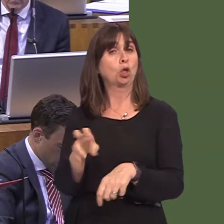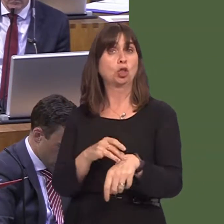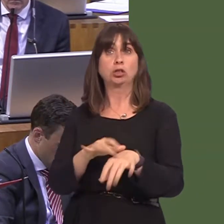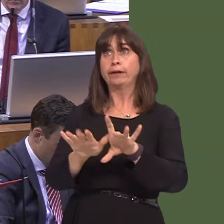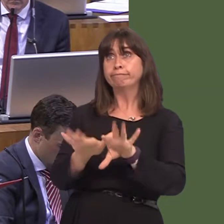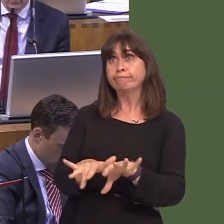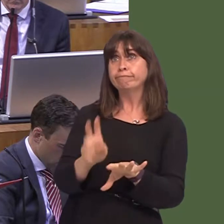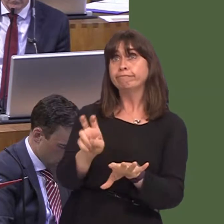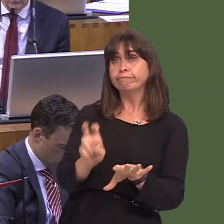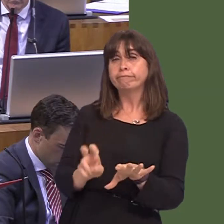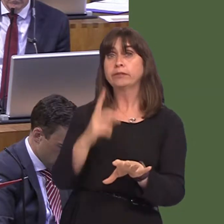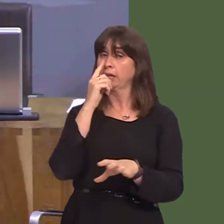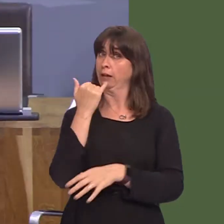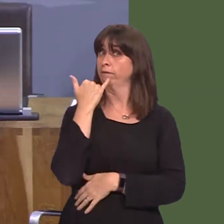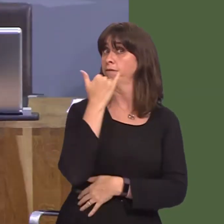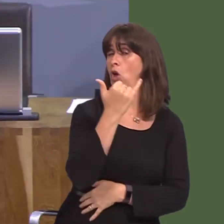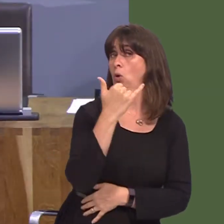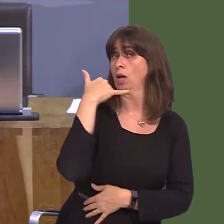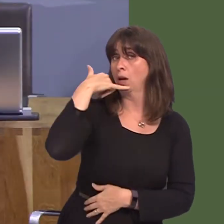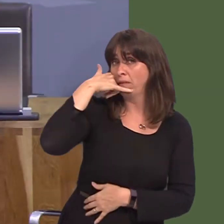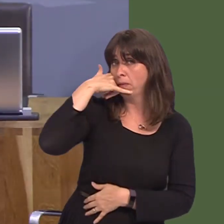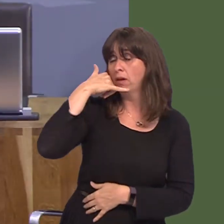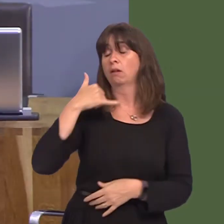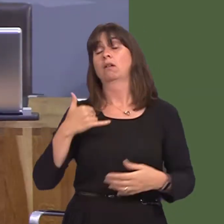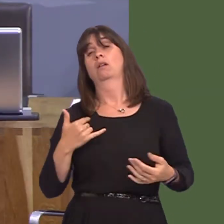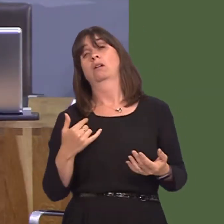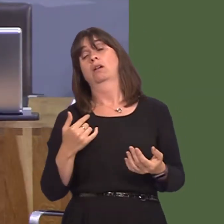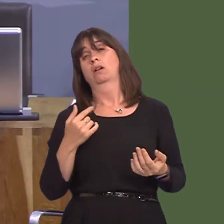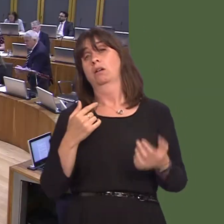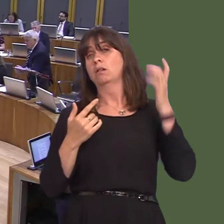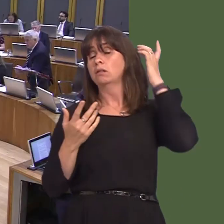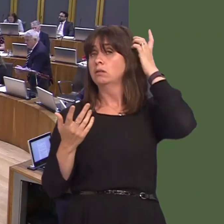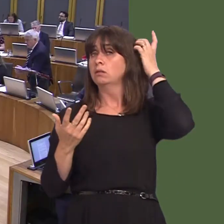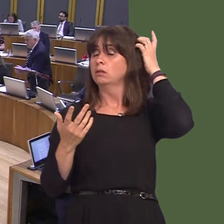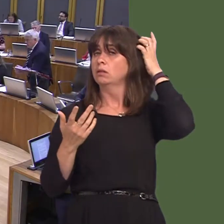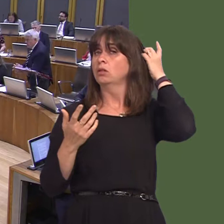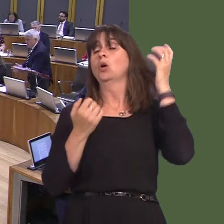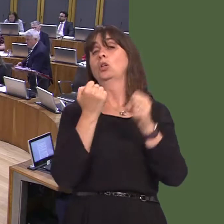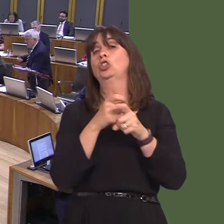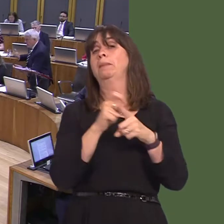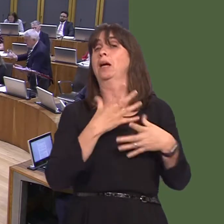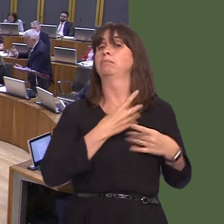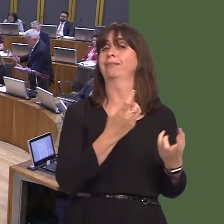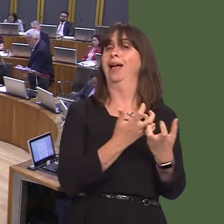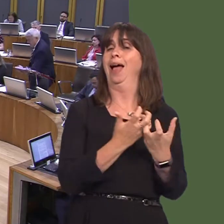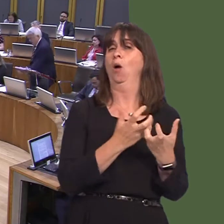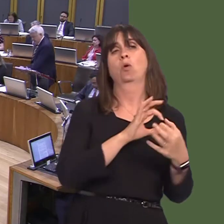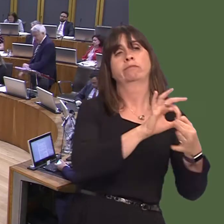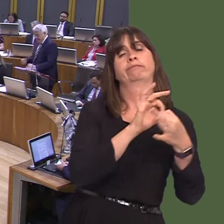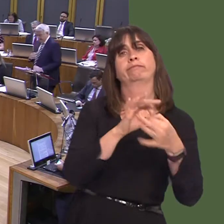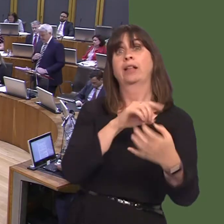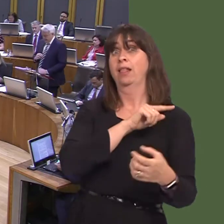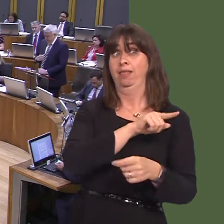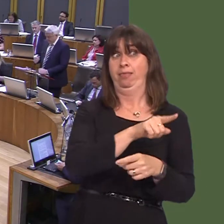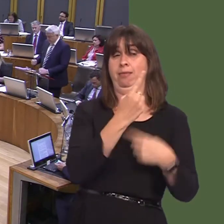can do that. They can phone up to make appointments. And it's the GP's choice, and that's something that they'll have to explain